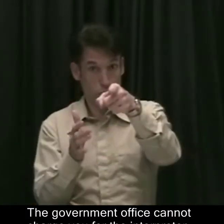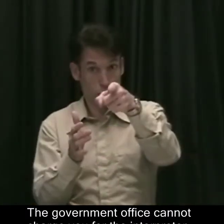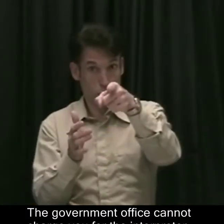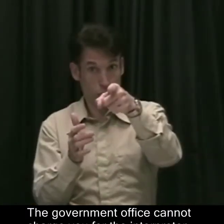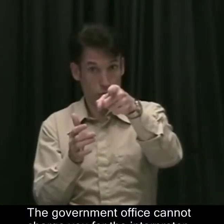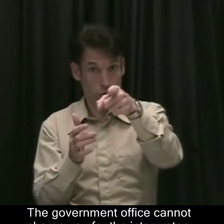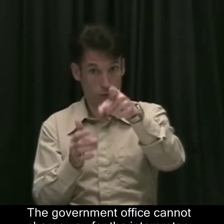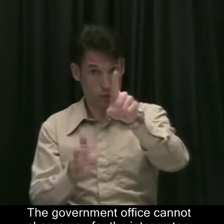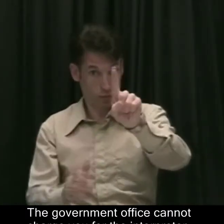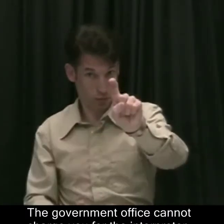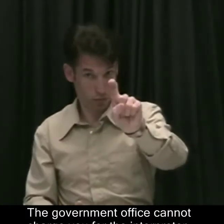interpreter.